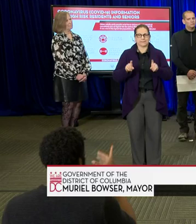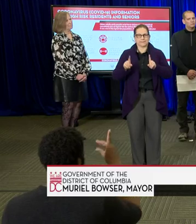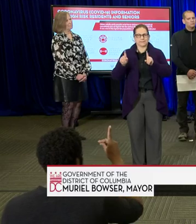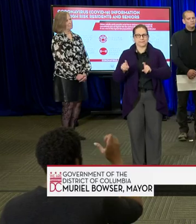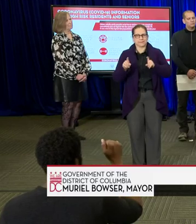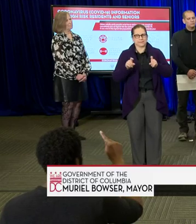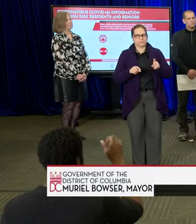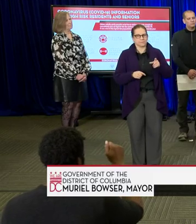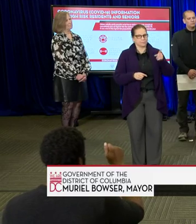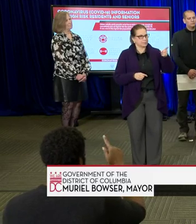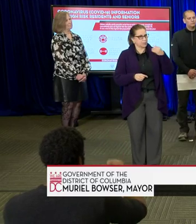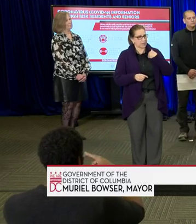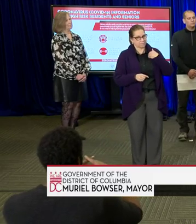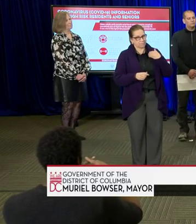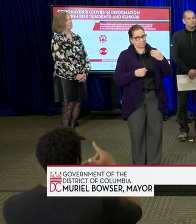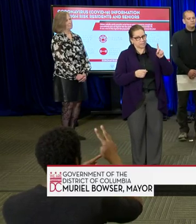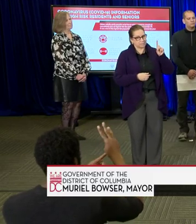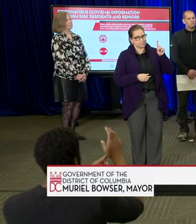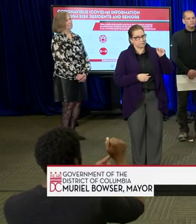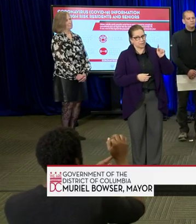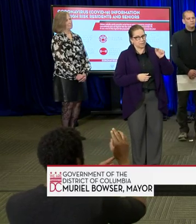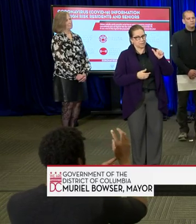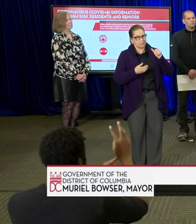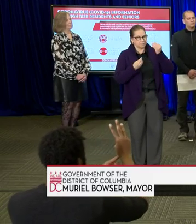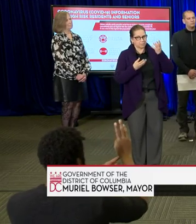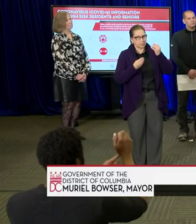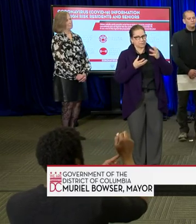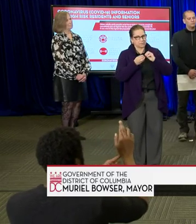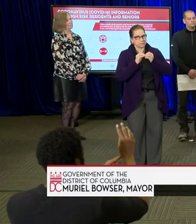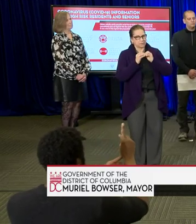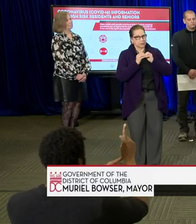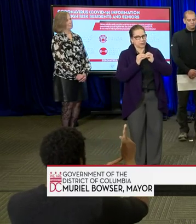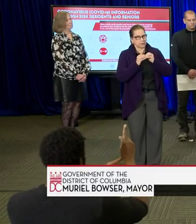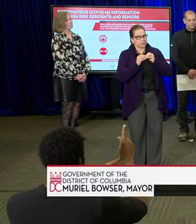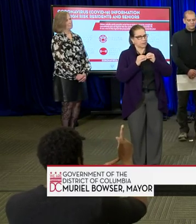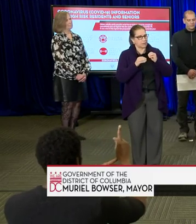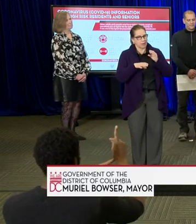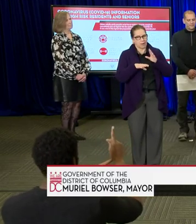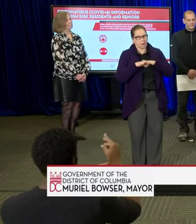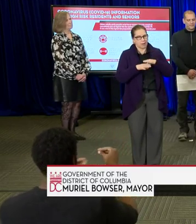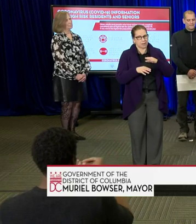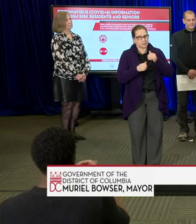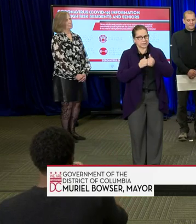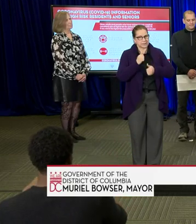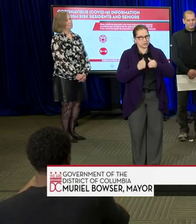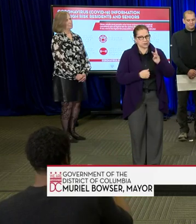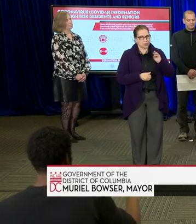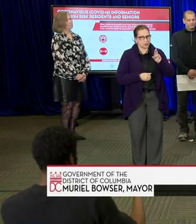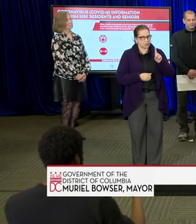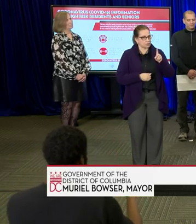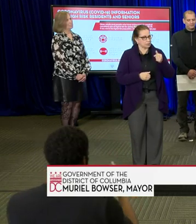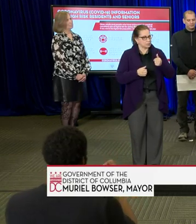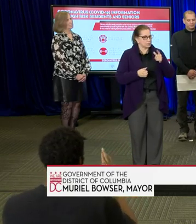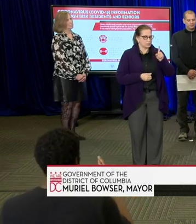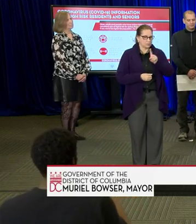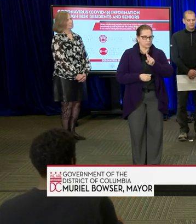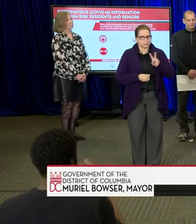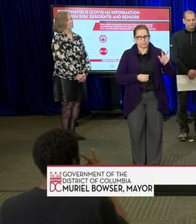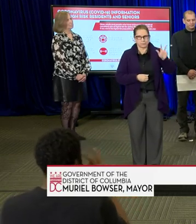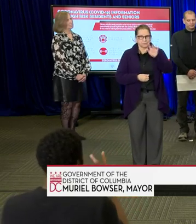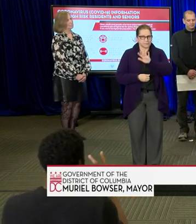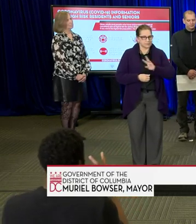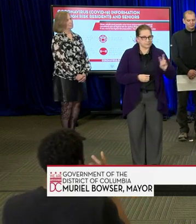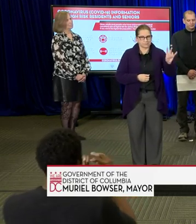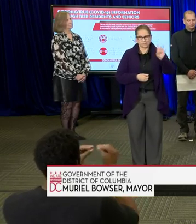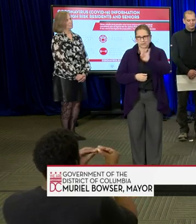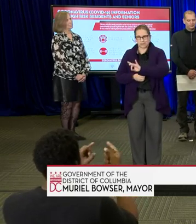breakdown by ward? Are there clusters? We see data from states that break it down by counties and whatnot. So I'm just wondering if you're seeing